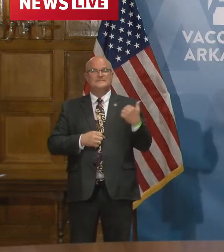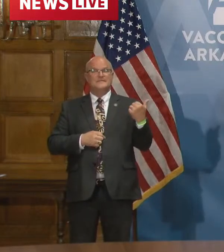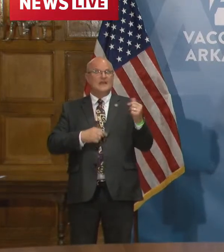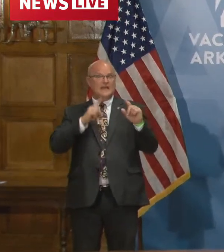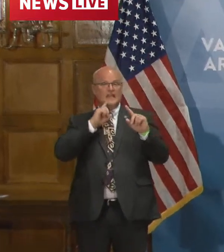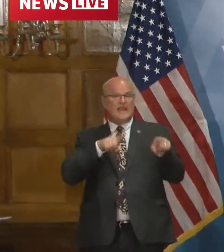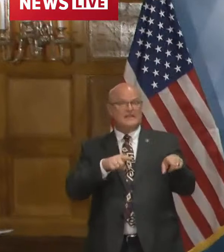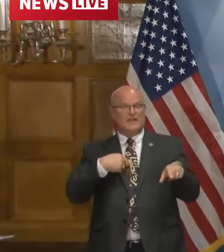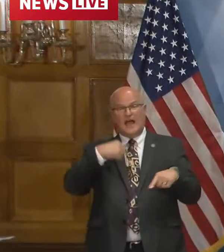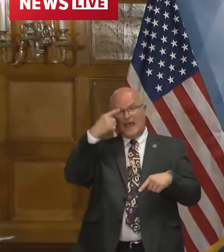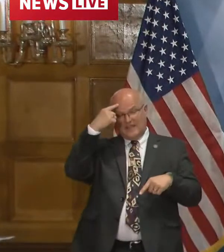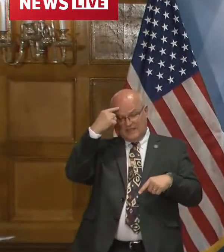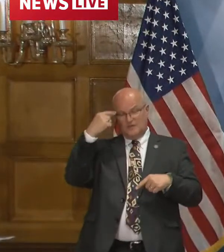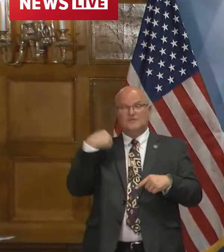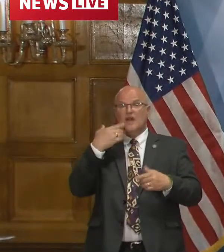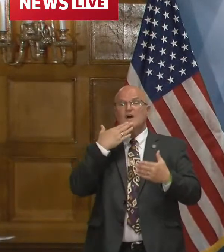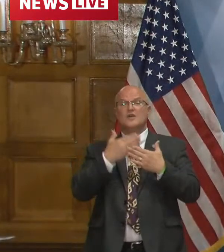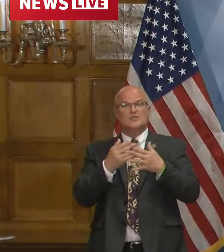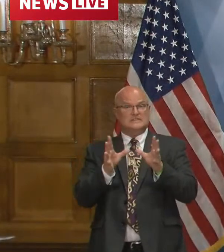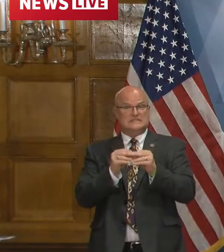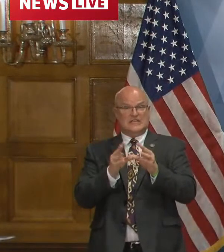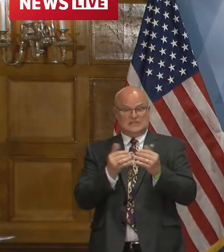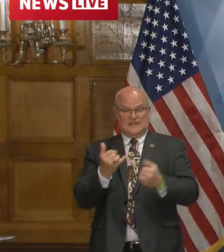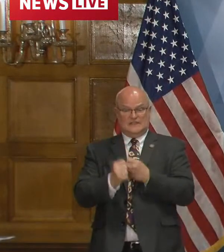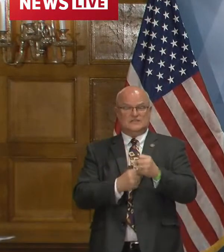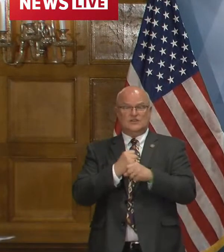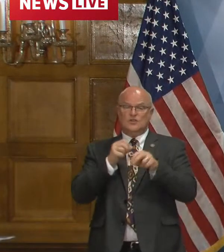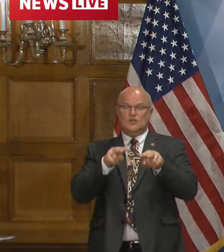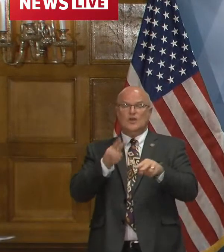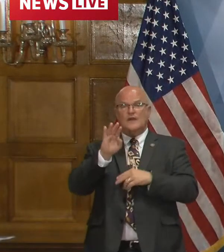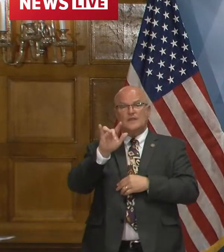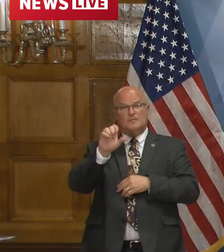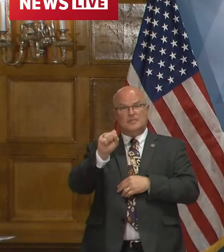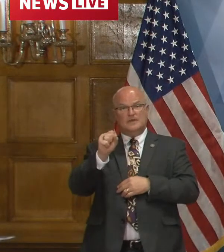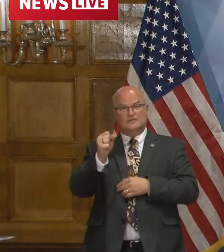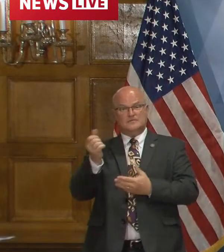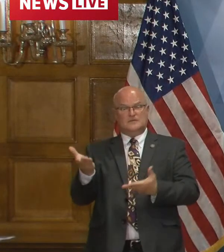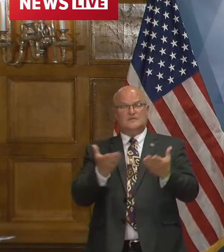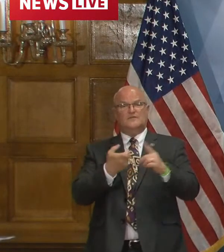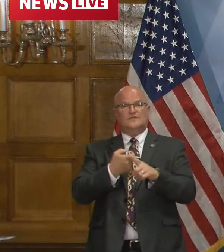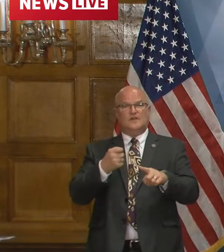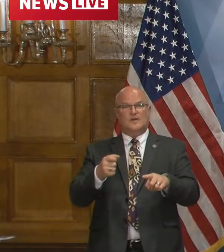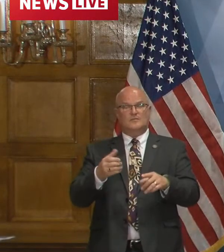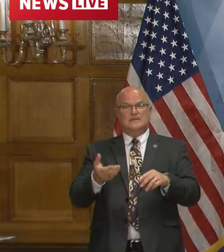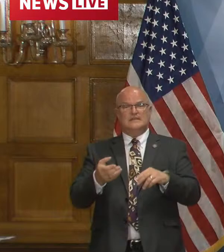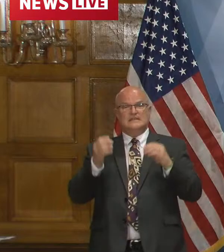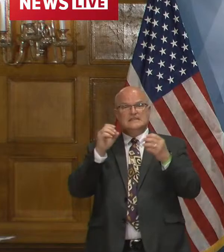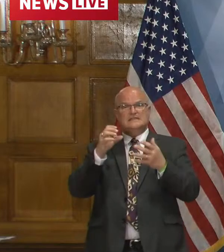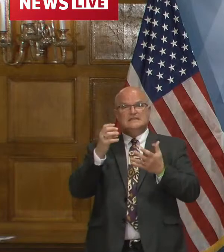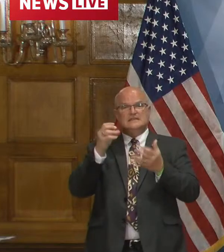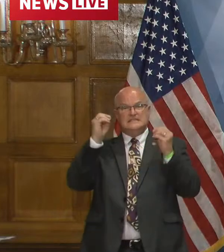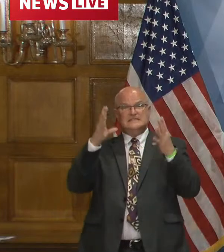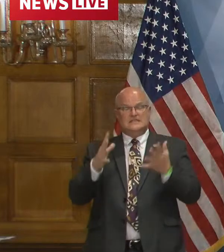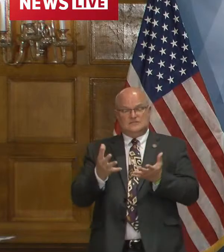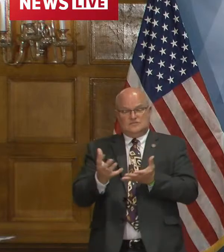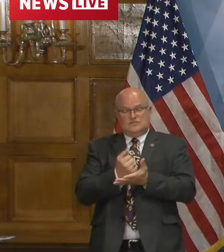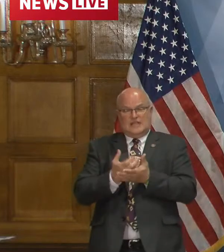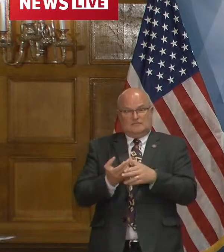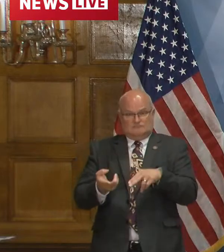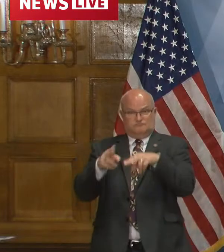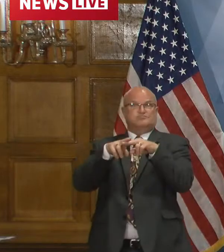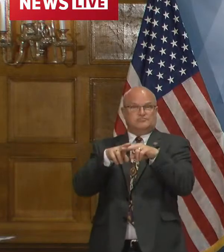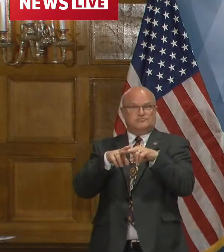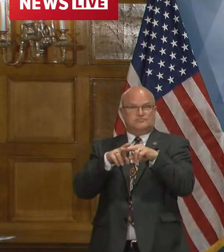The answer is, I think we've had a very good session. You look at the bills that have come out, from raising teacher salary